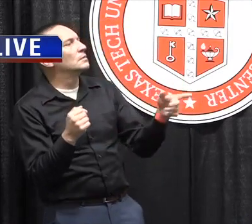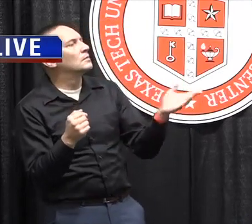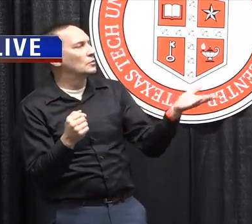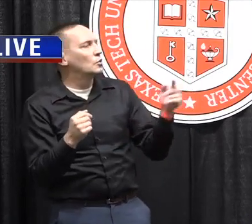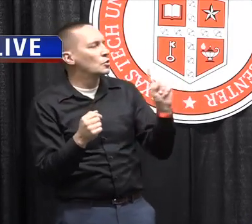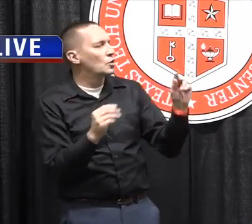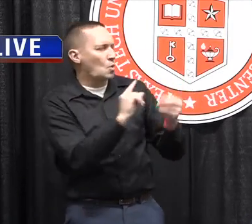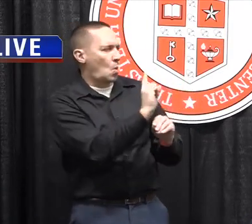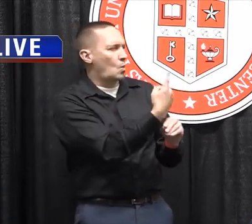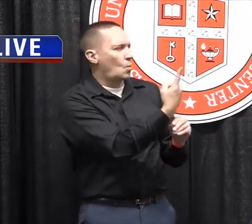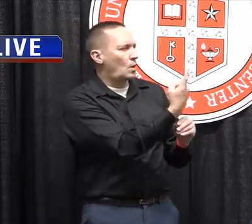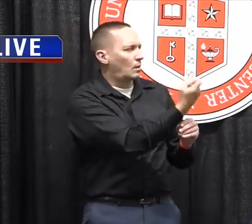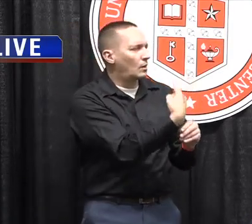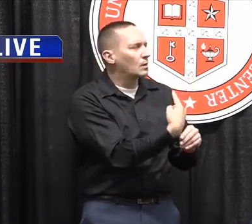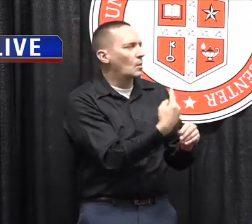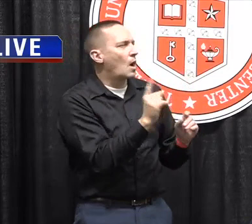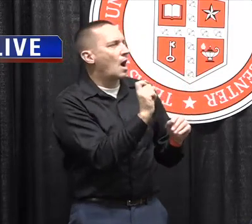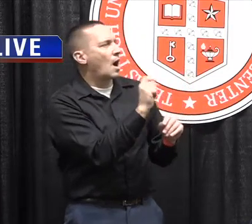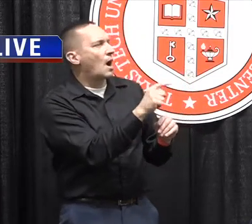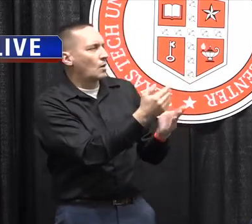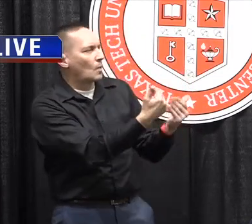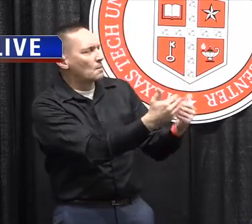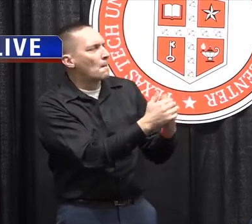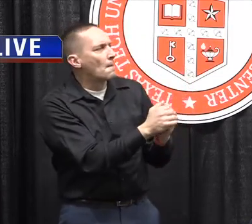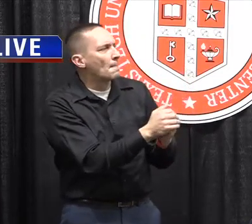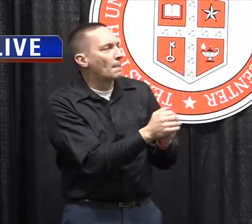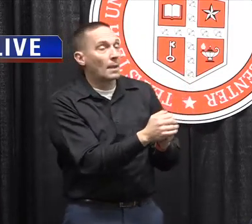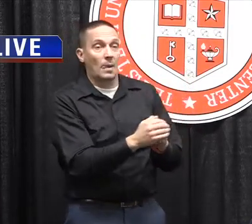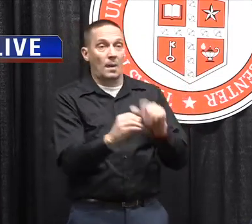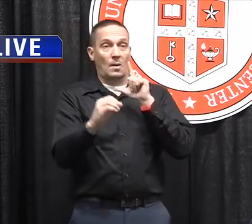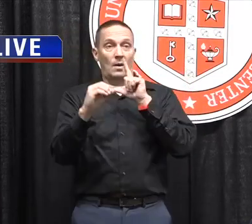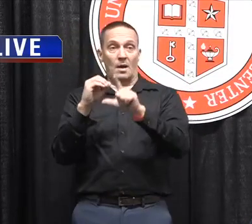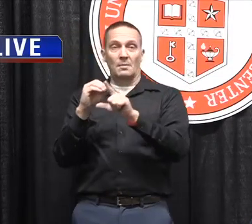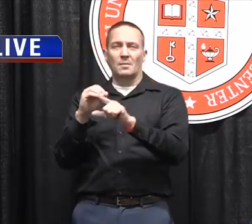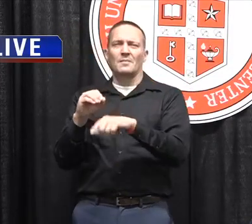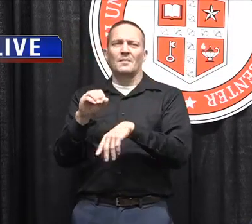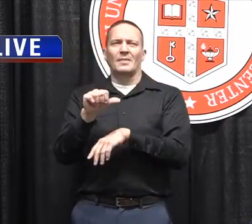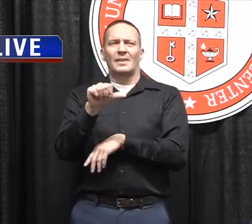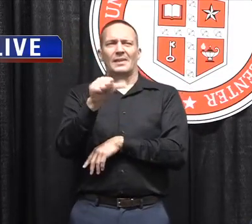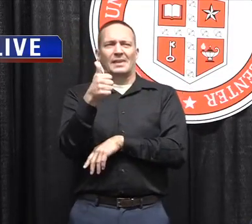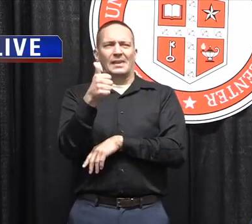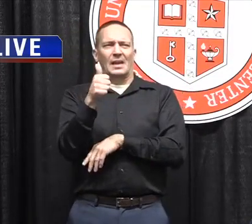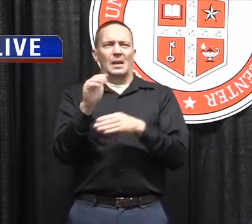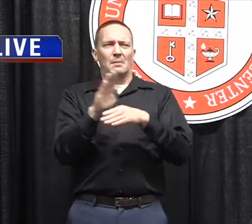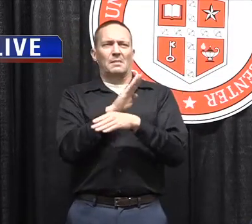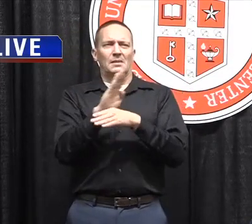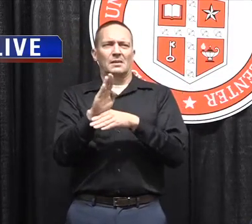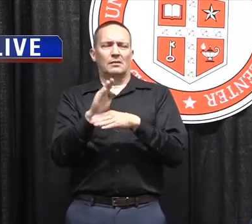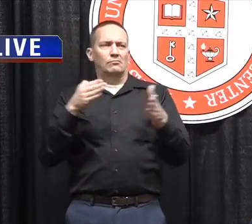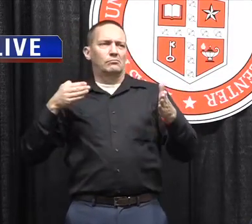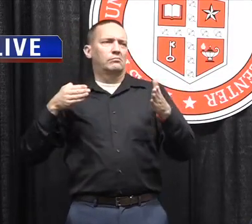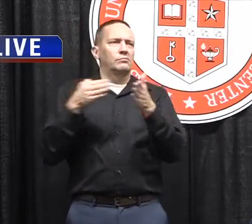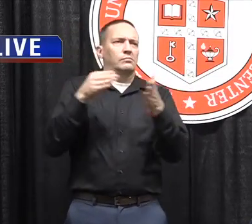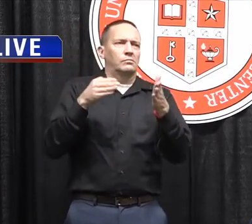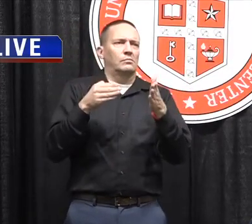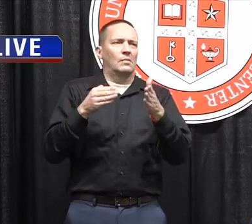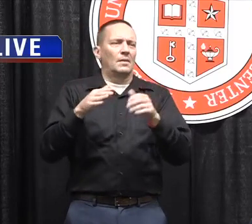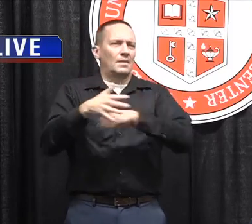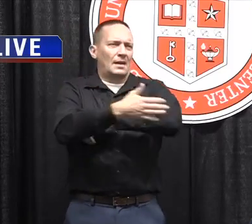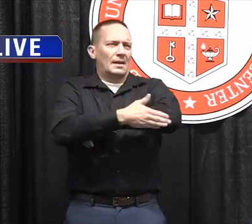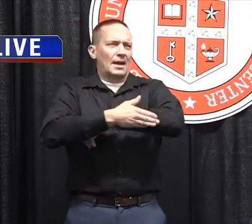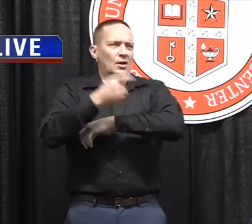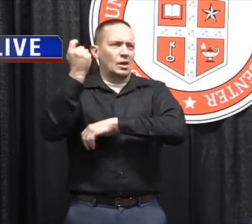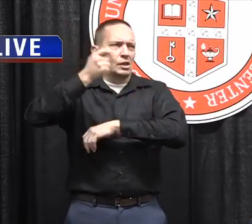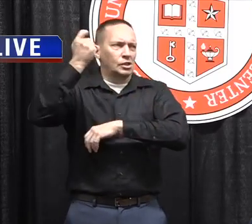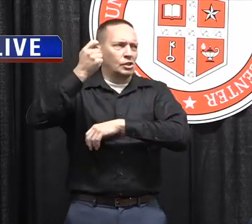her. All right. Thank you, Governor. Well, in El Paso, there have been around 10 businesses that have filed a lawsuit against the county judge that